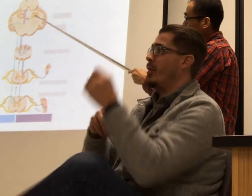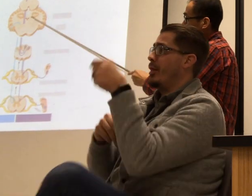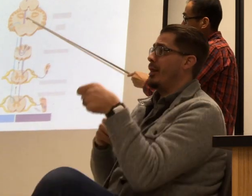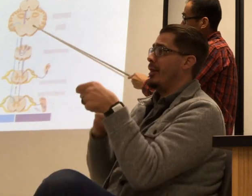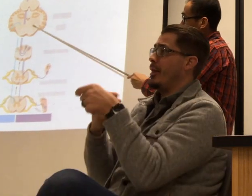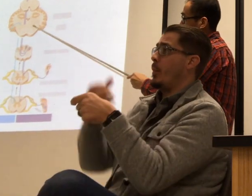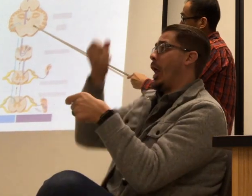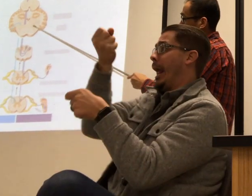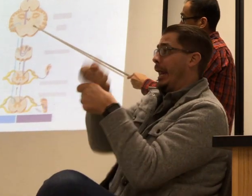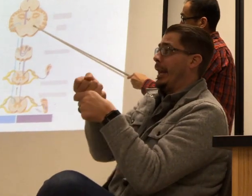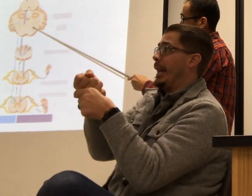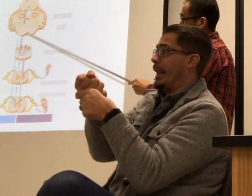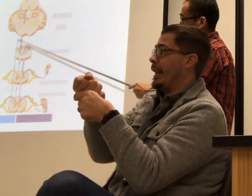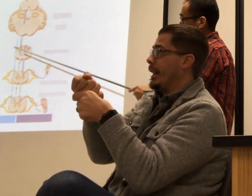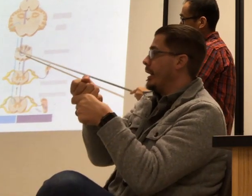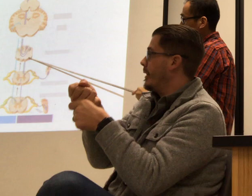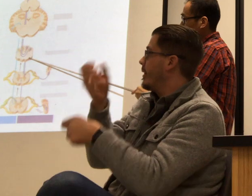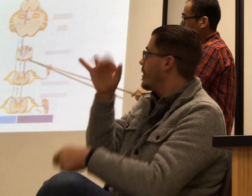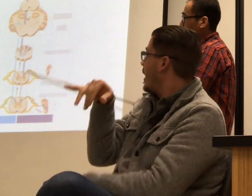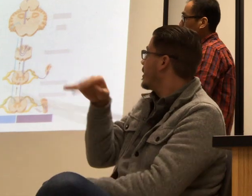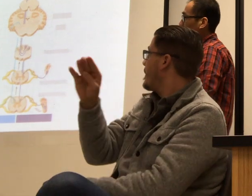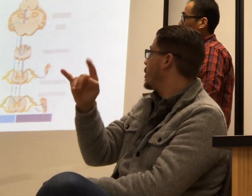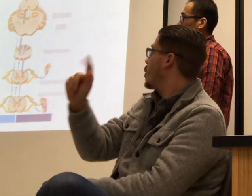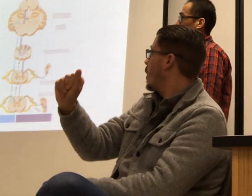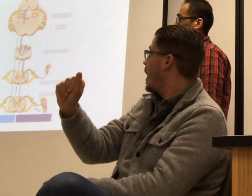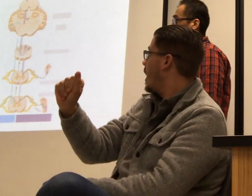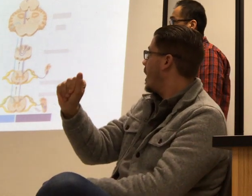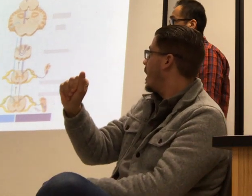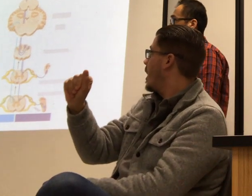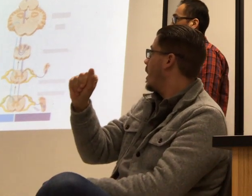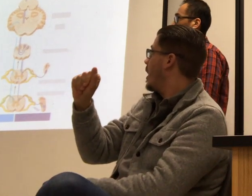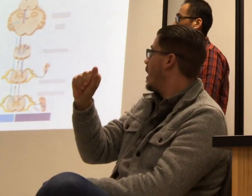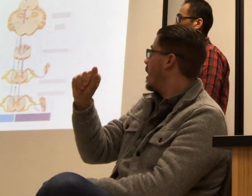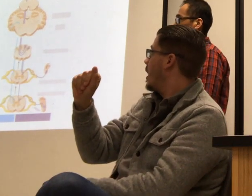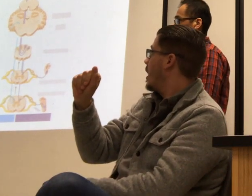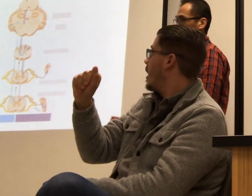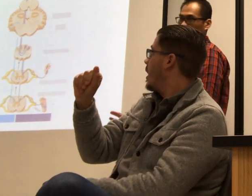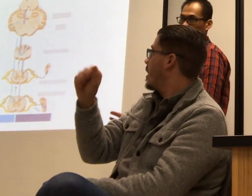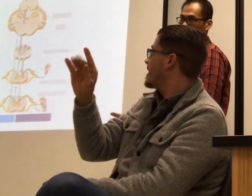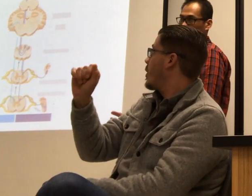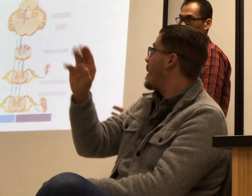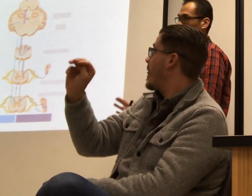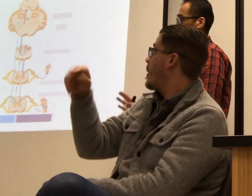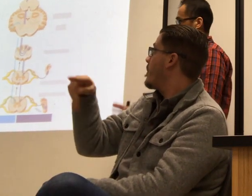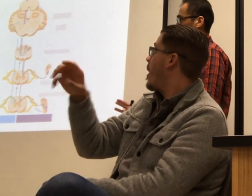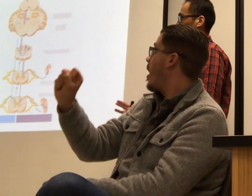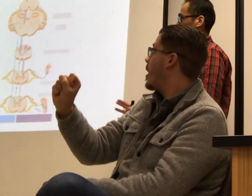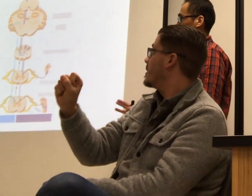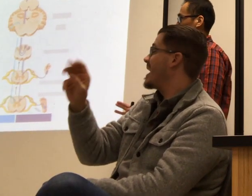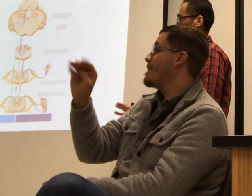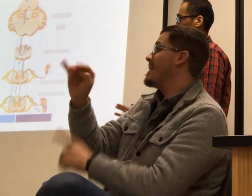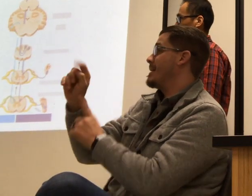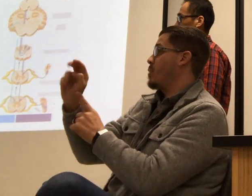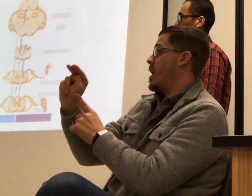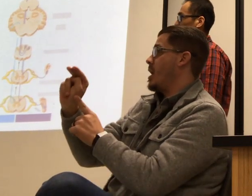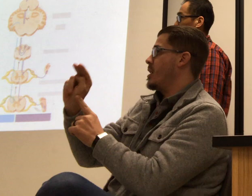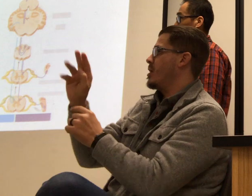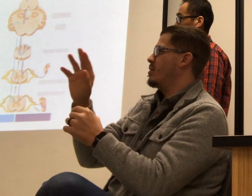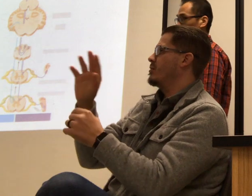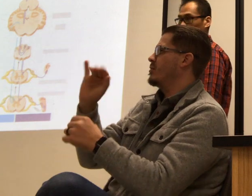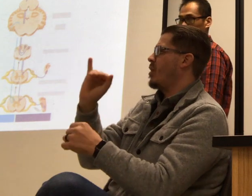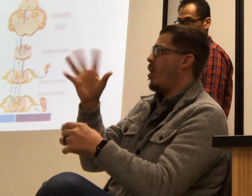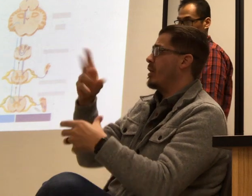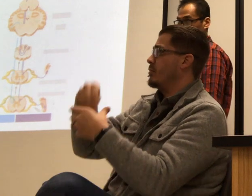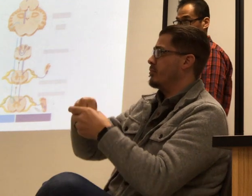the midbrain, cerebellum pons, medulla, are all midbrain structures, considered part